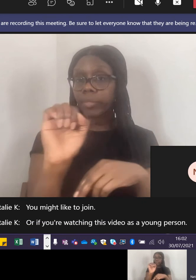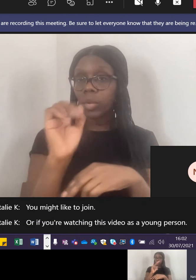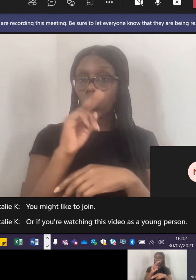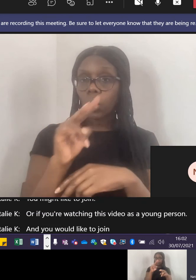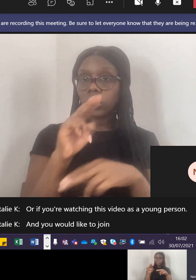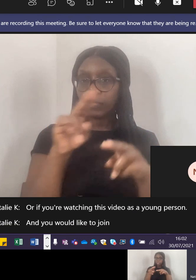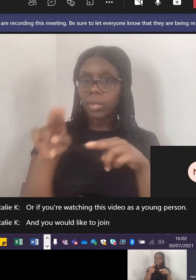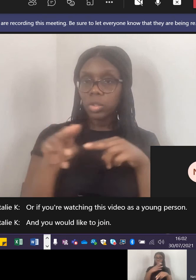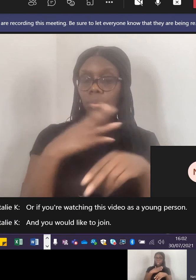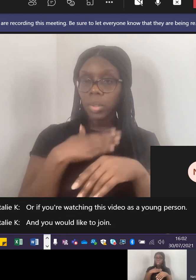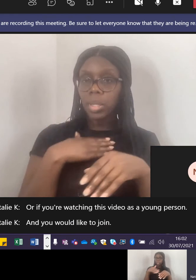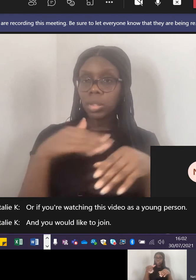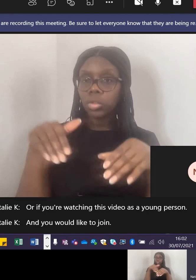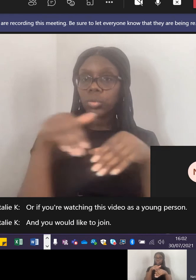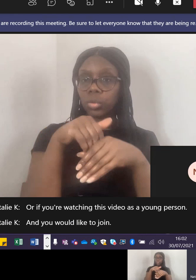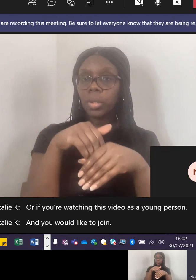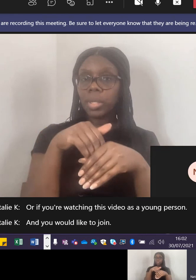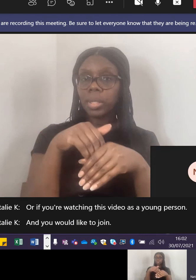join.